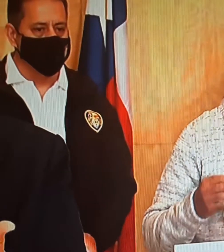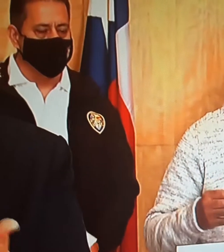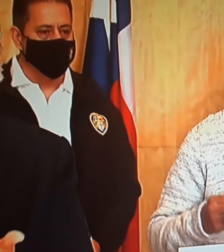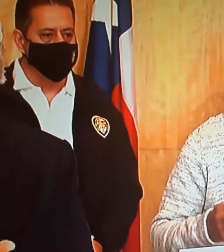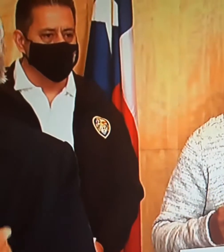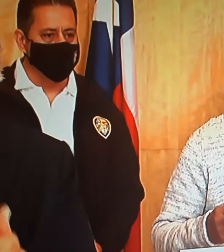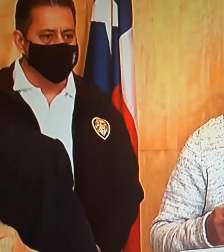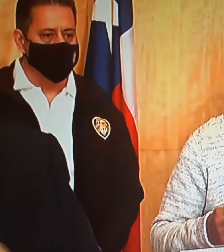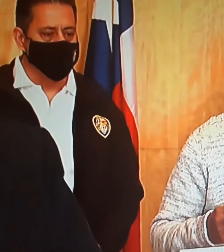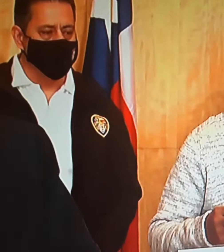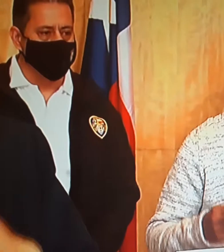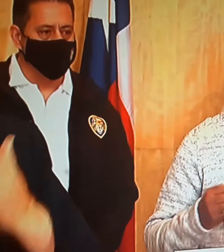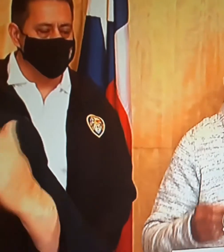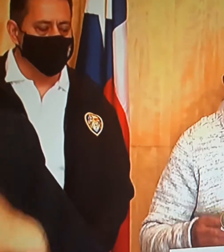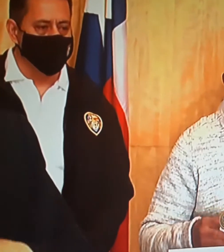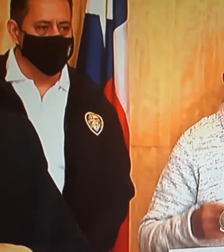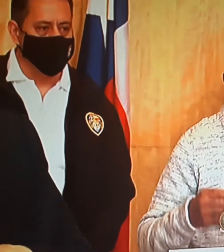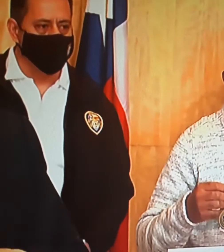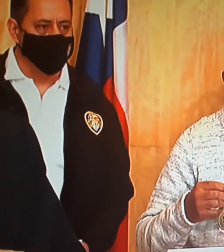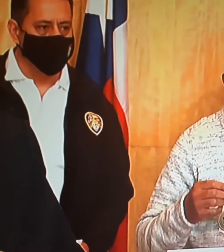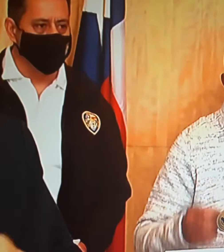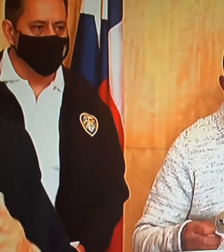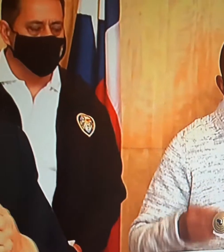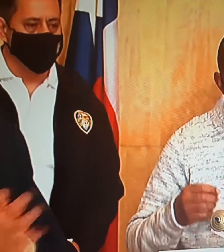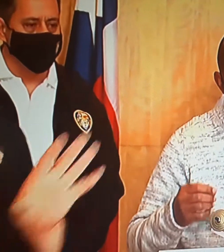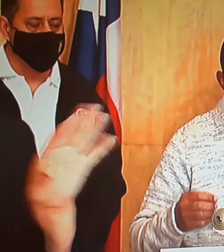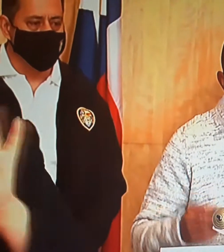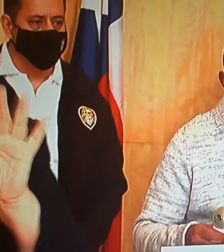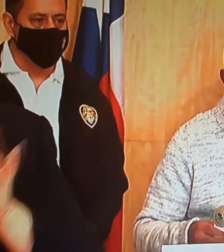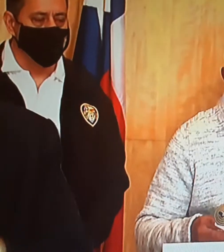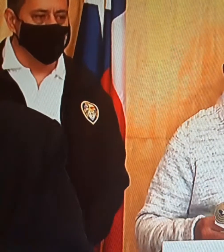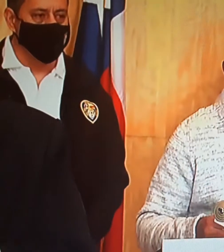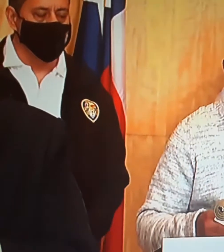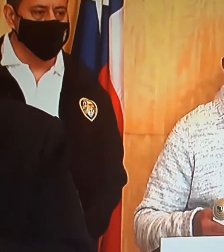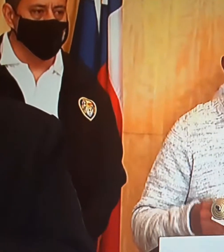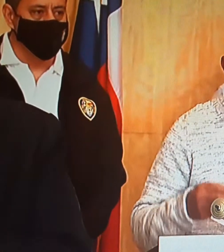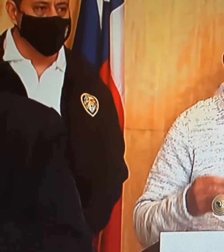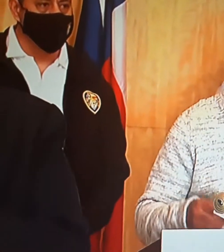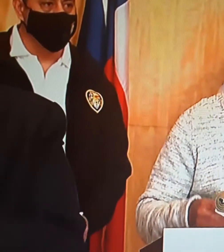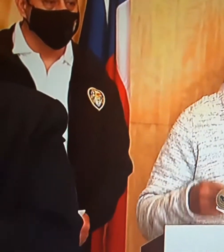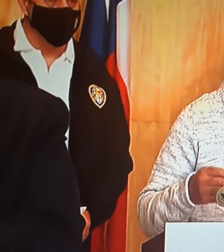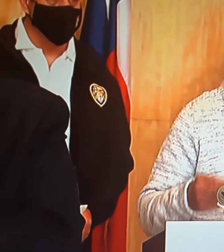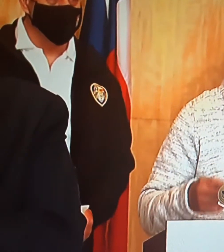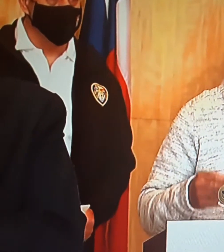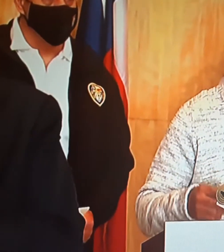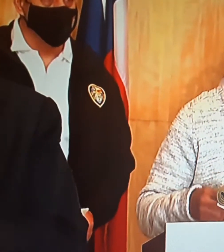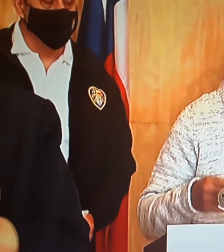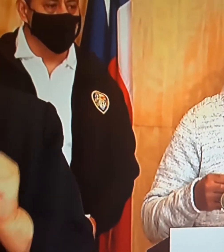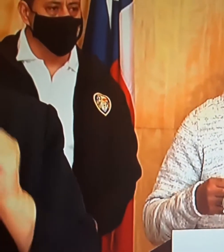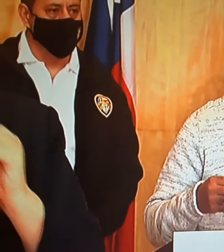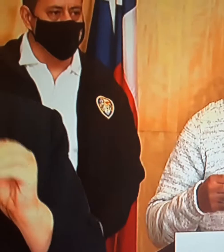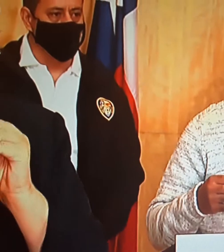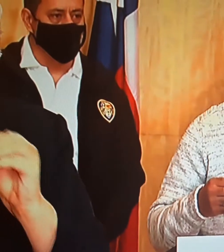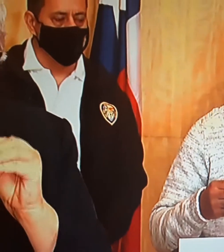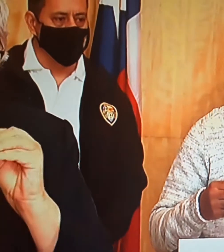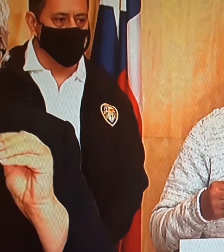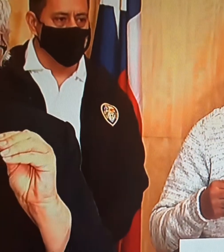to identify the contractors and other nonprofit organizations that can help repair